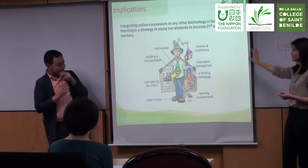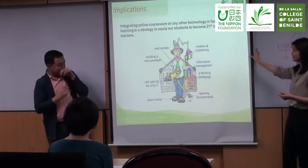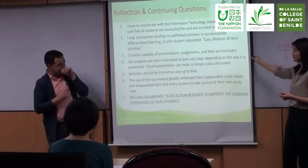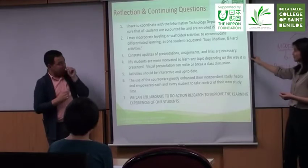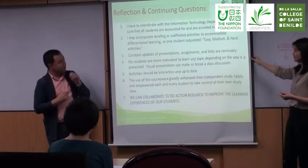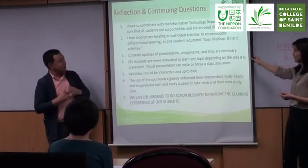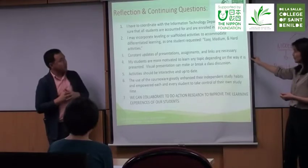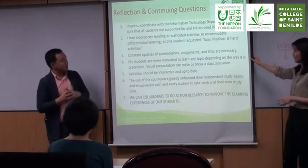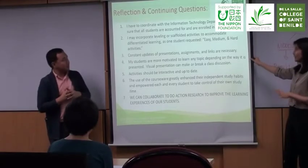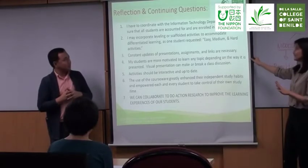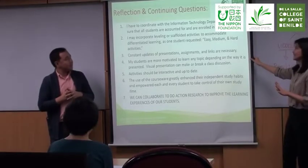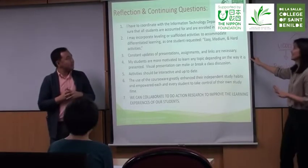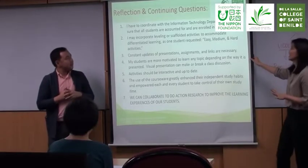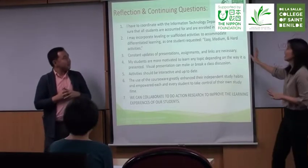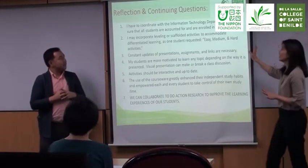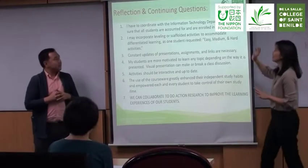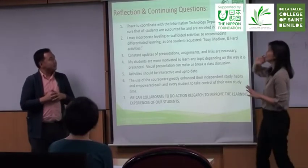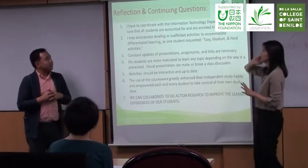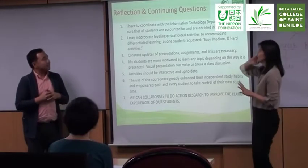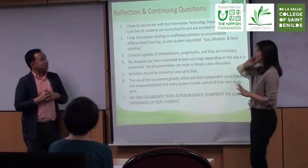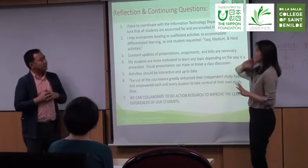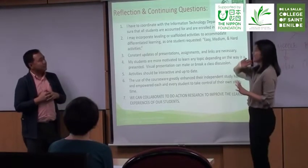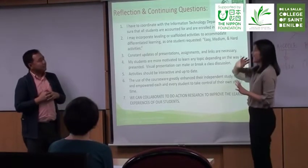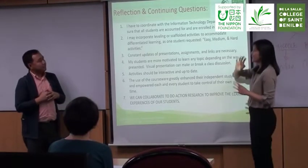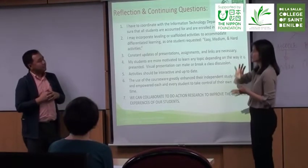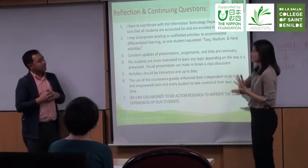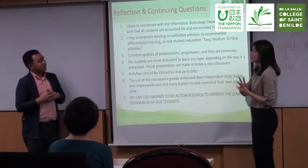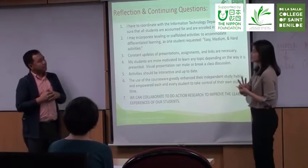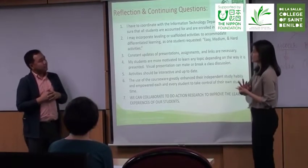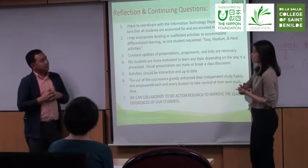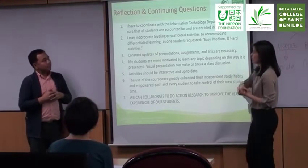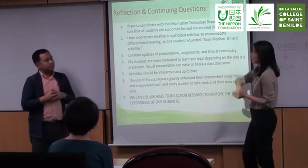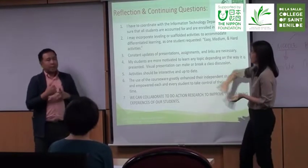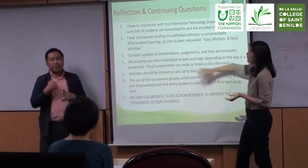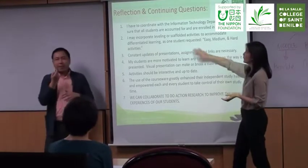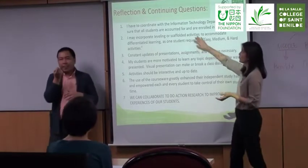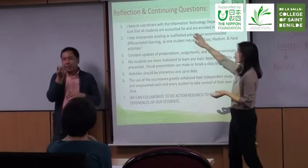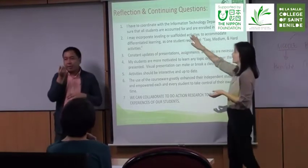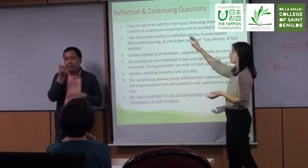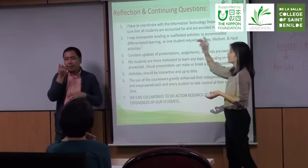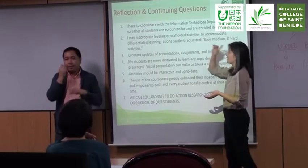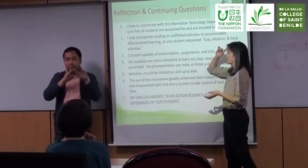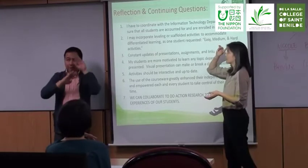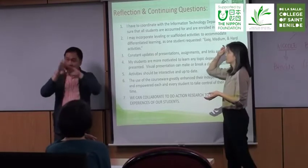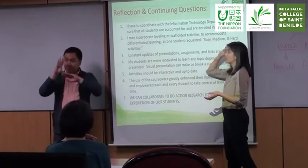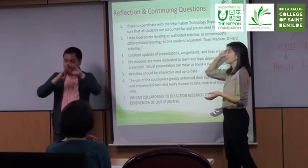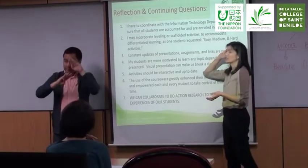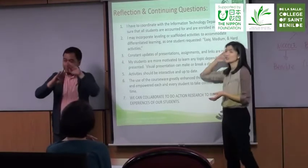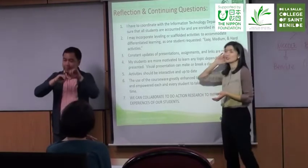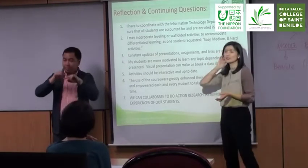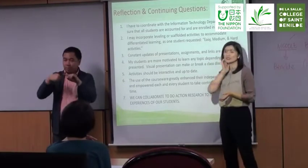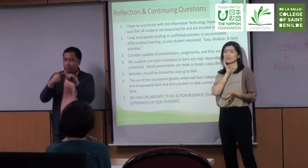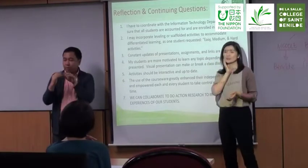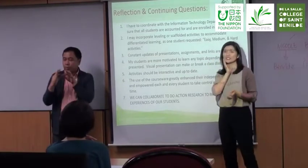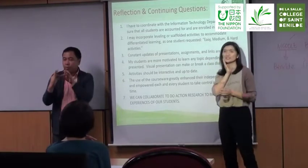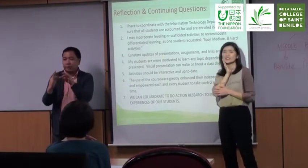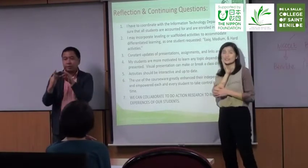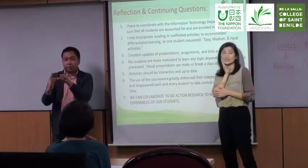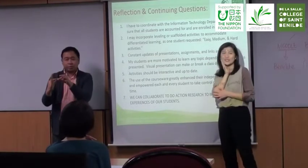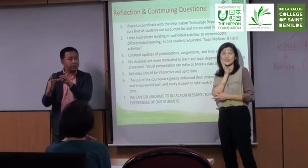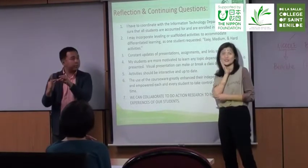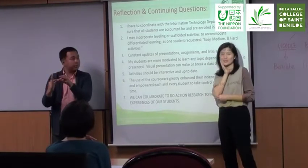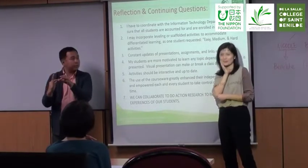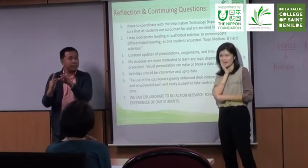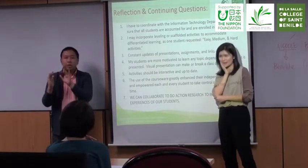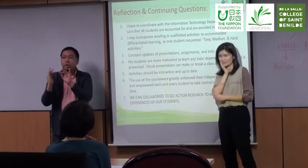next, okay. I just have a little problem with connection, with